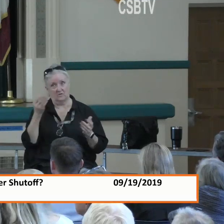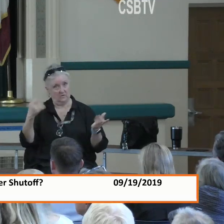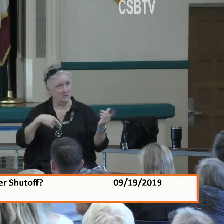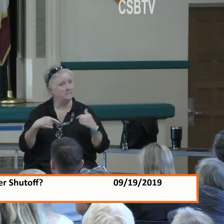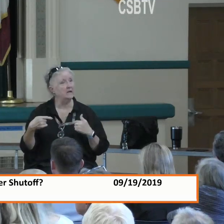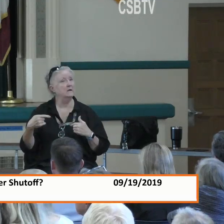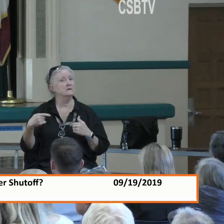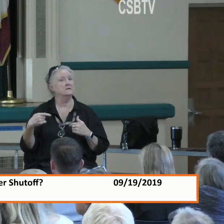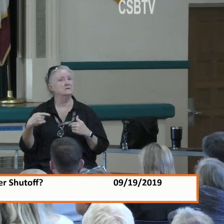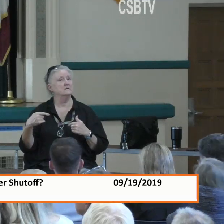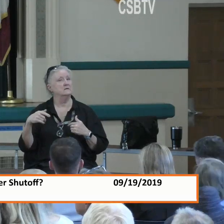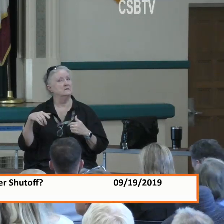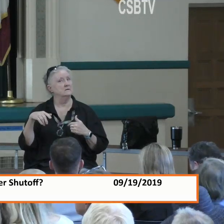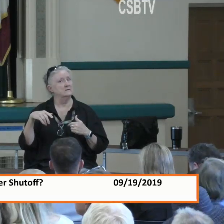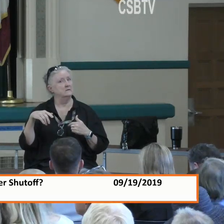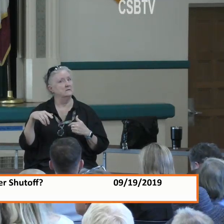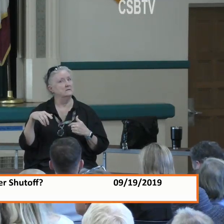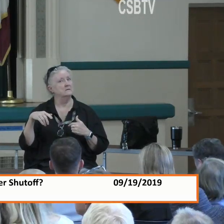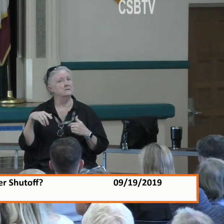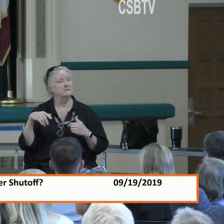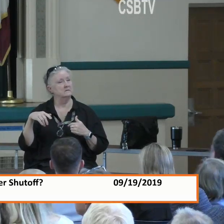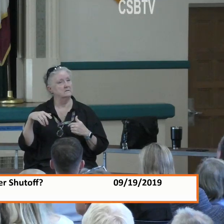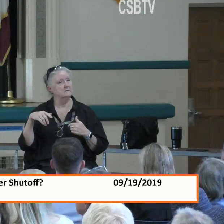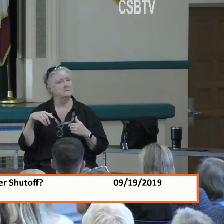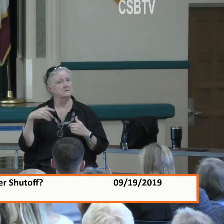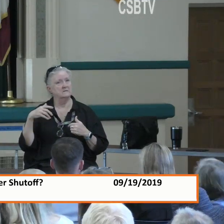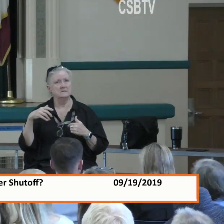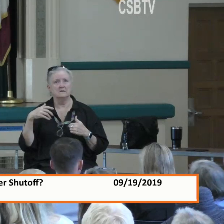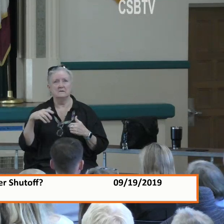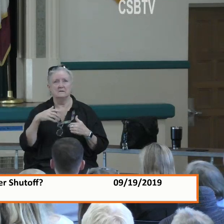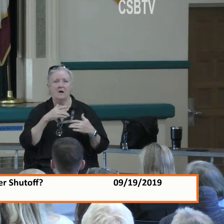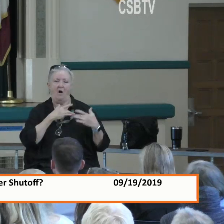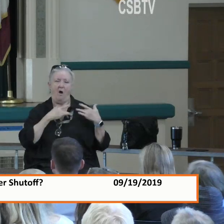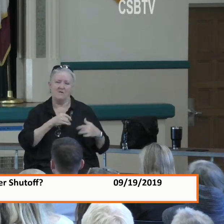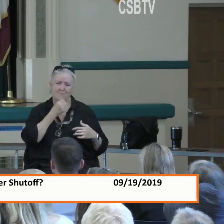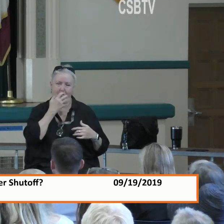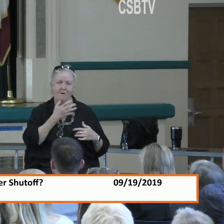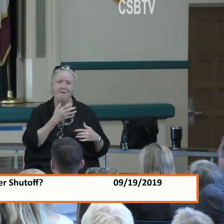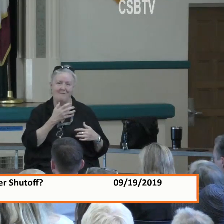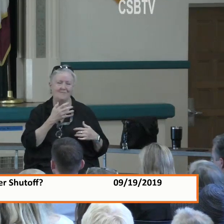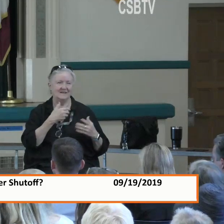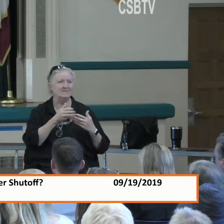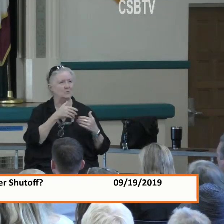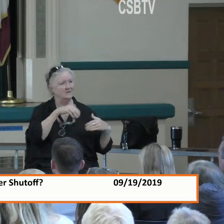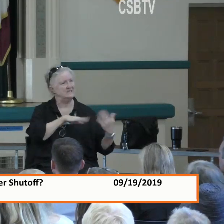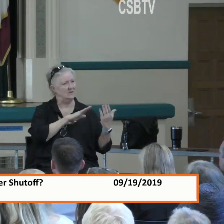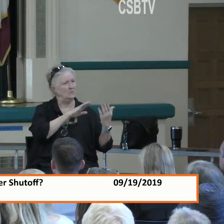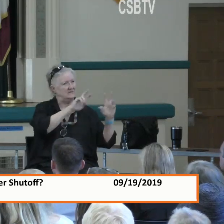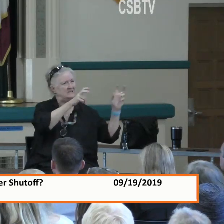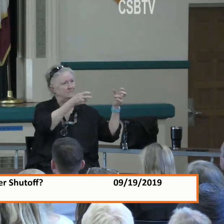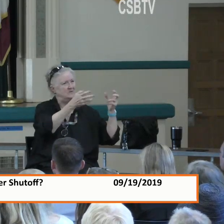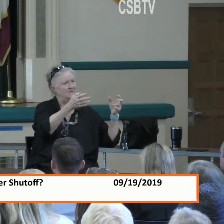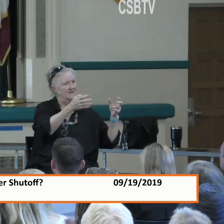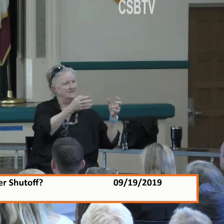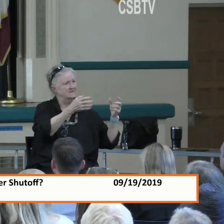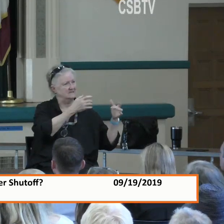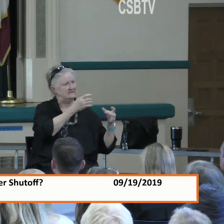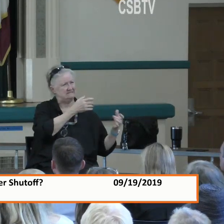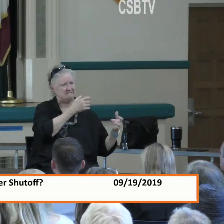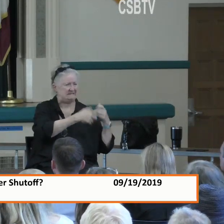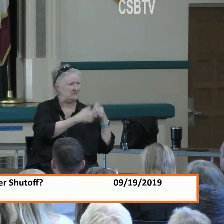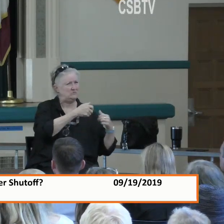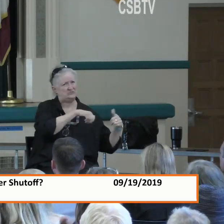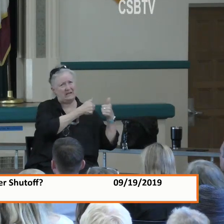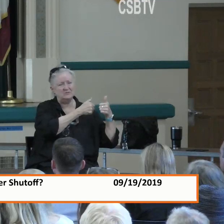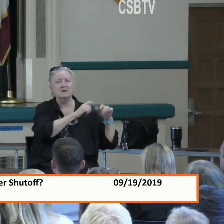coming here. This is, it is heartwarming even when we deal with subject matters like this that are